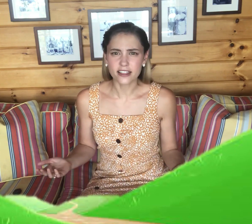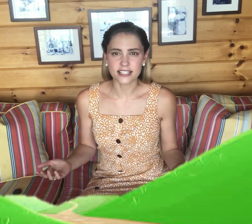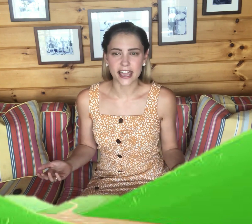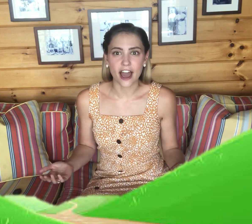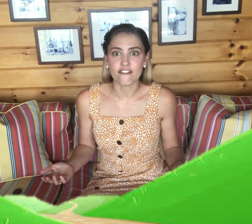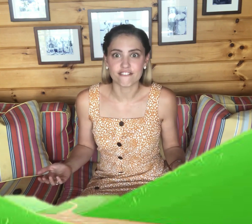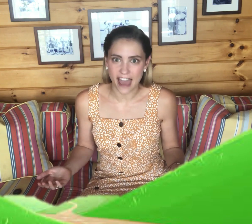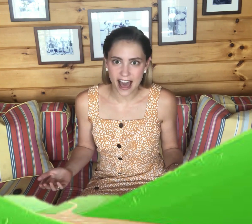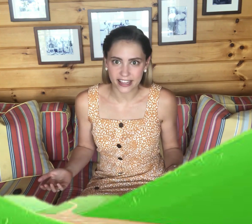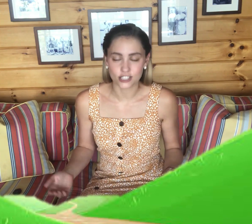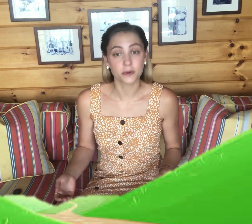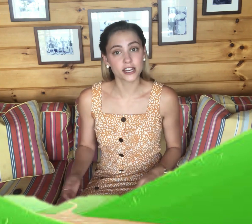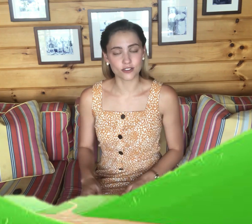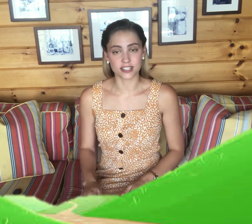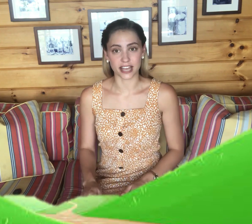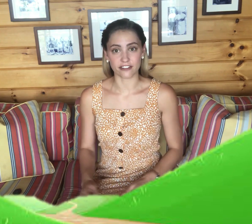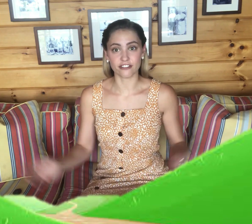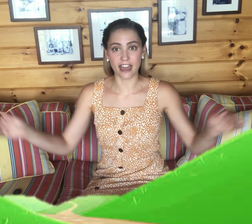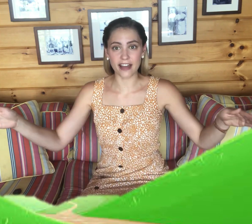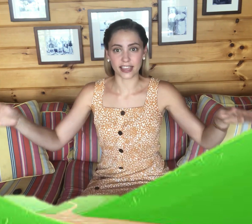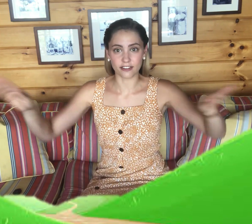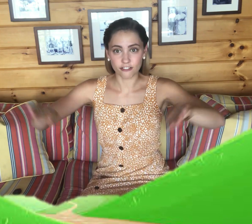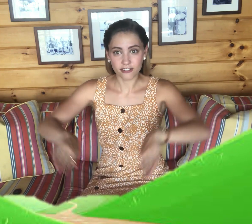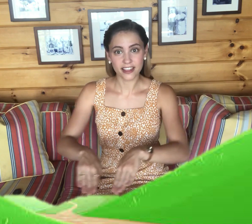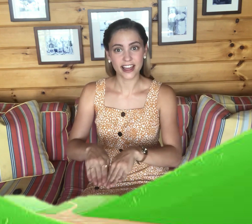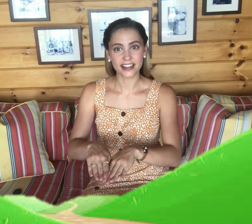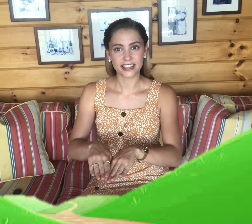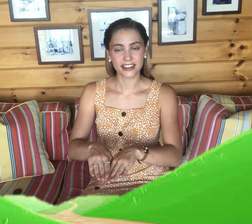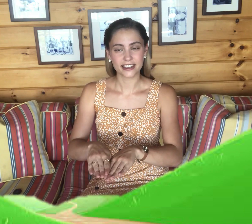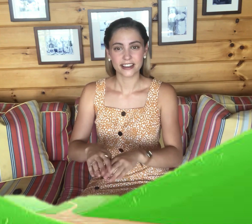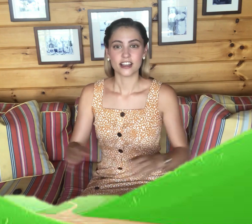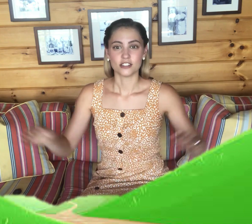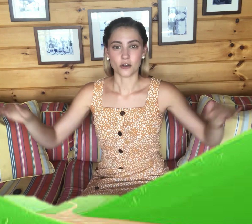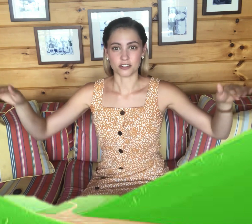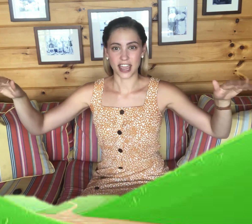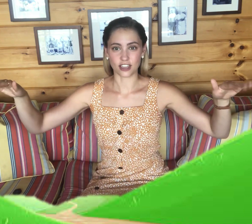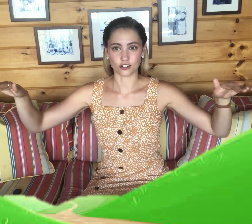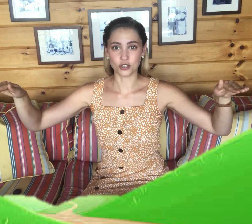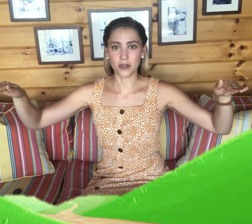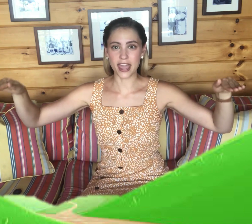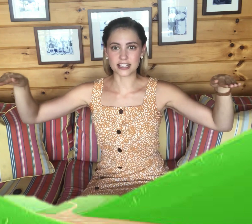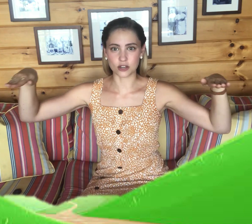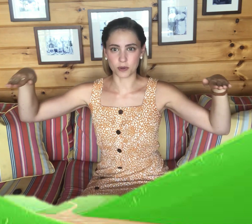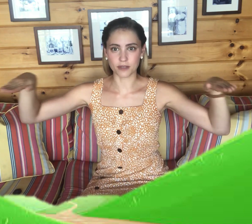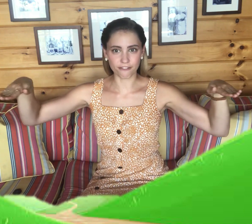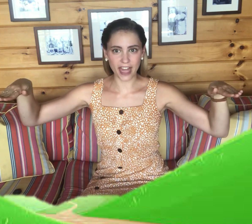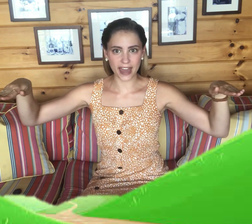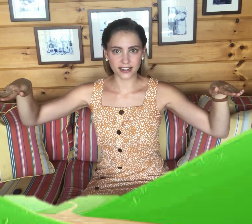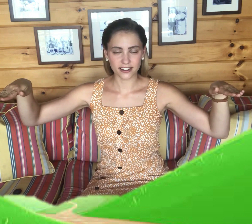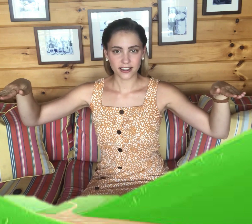looks like this. So we take our five hand and we move our thumb from ear to ear across our